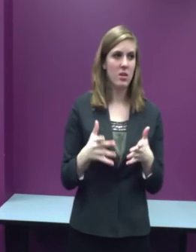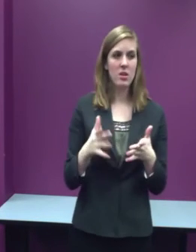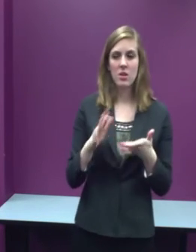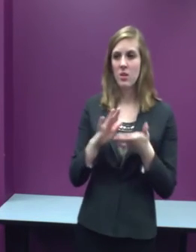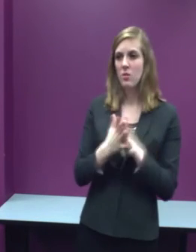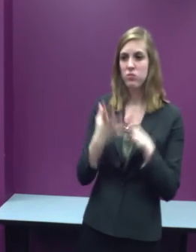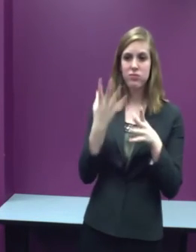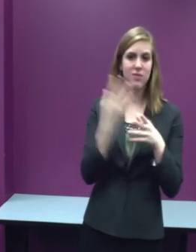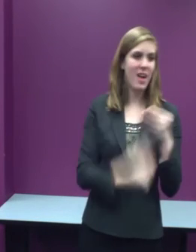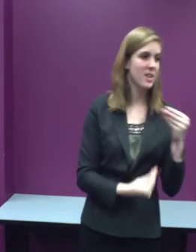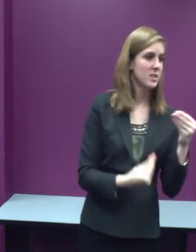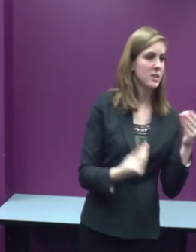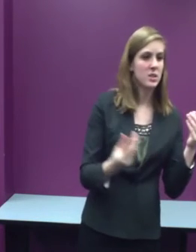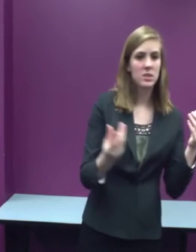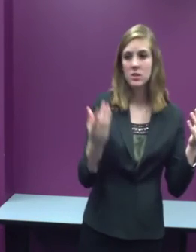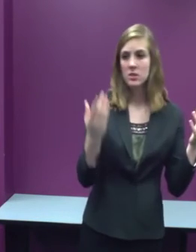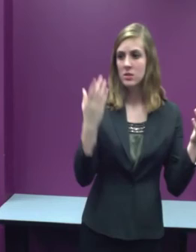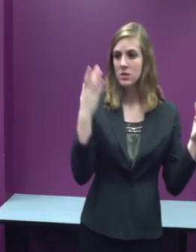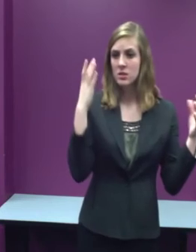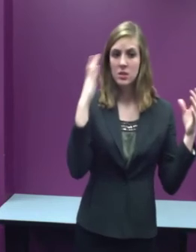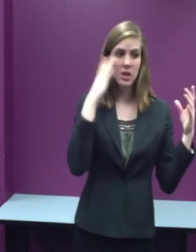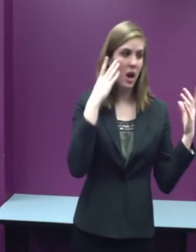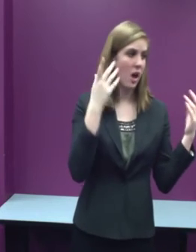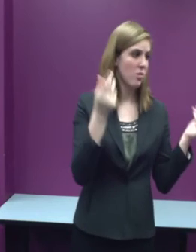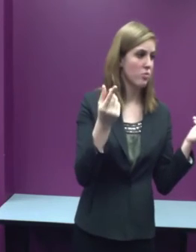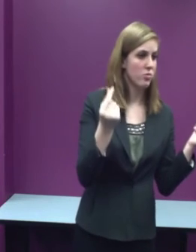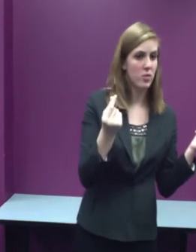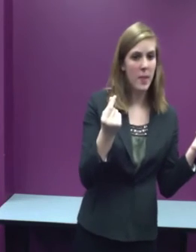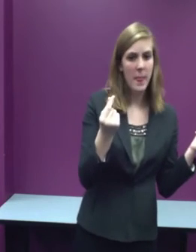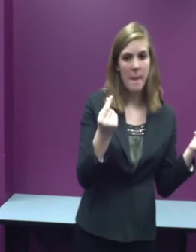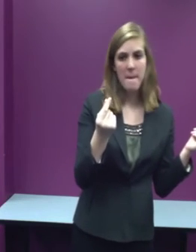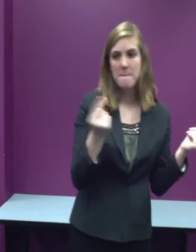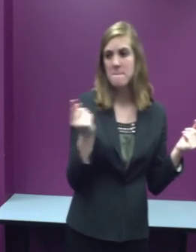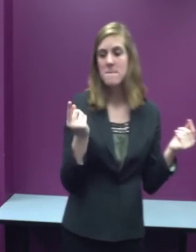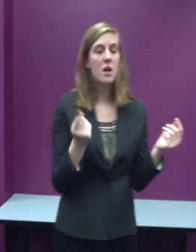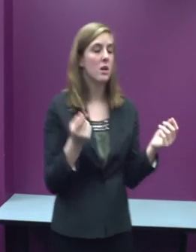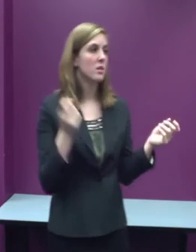mountains in every direction, as far as I could see.